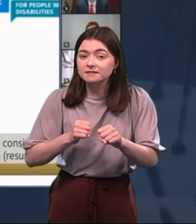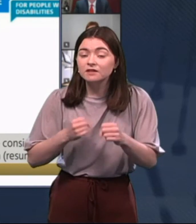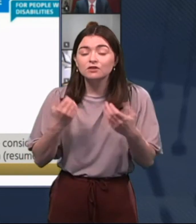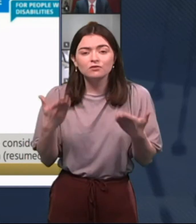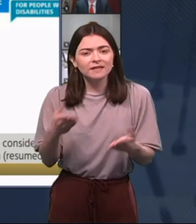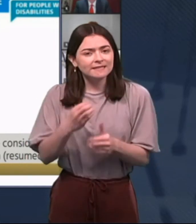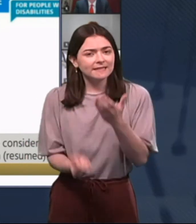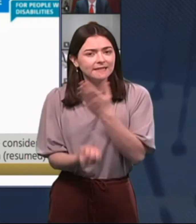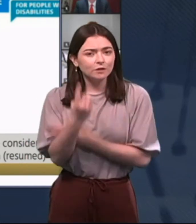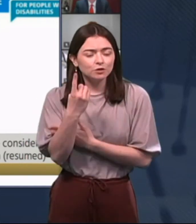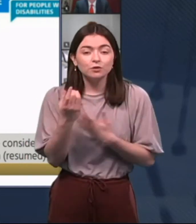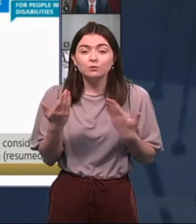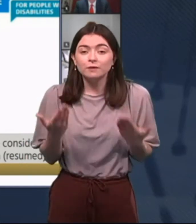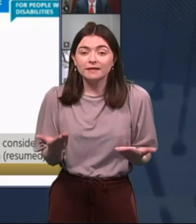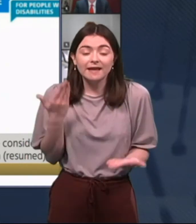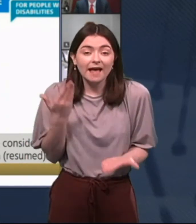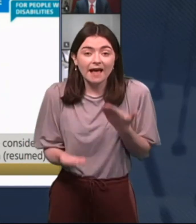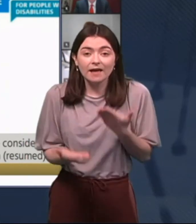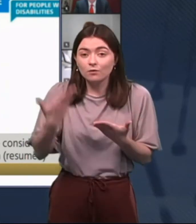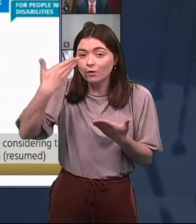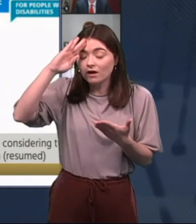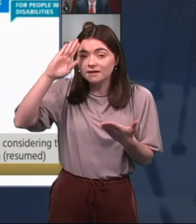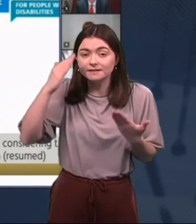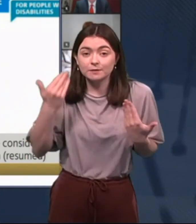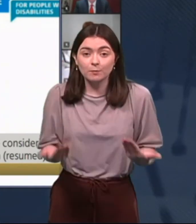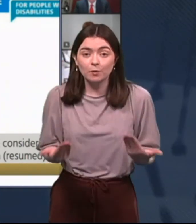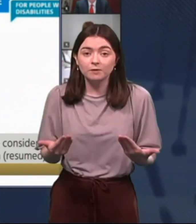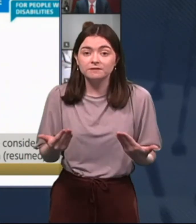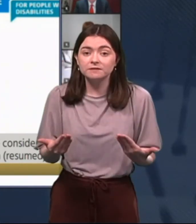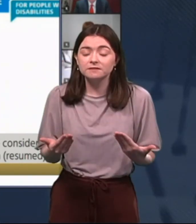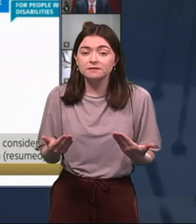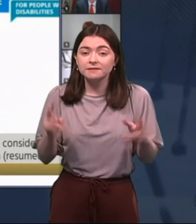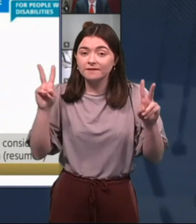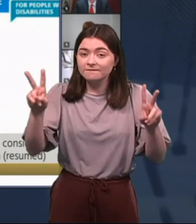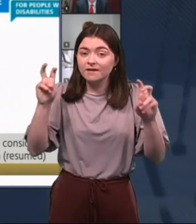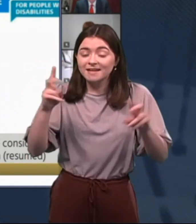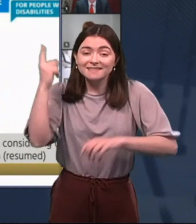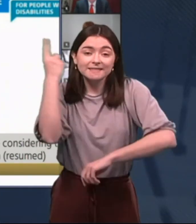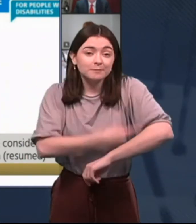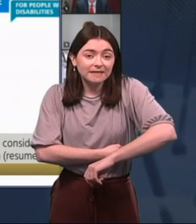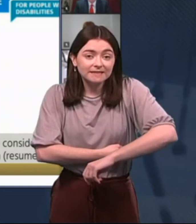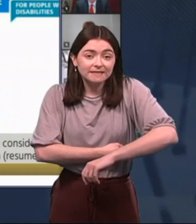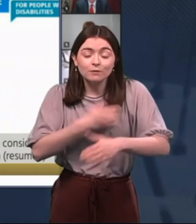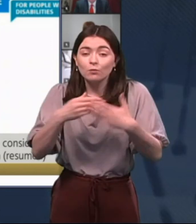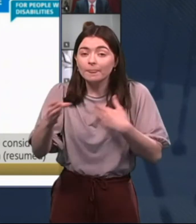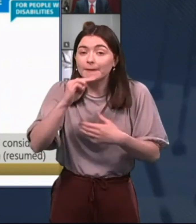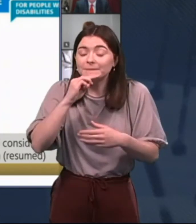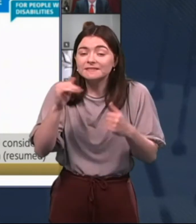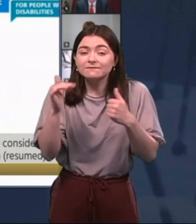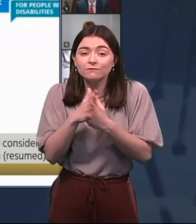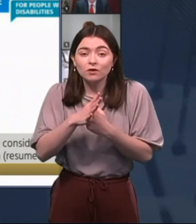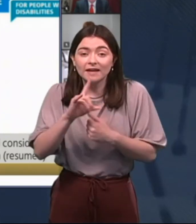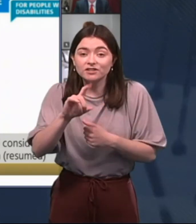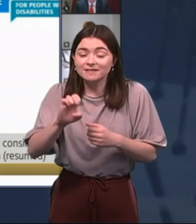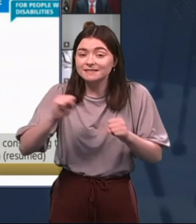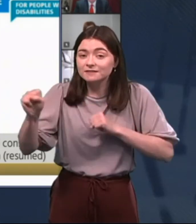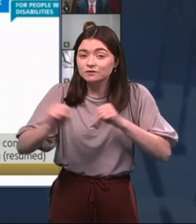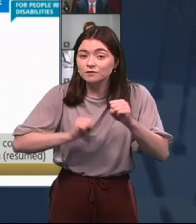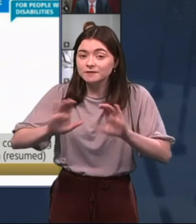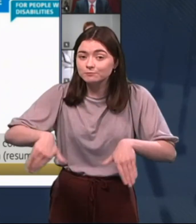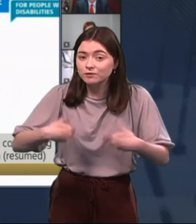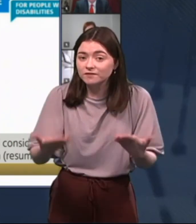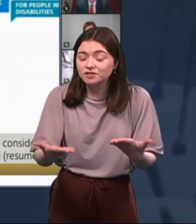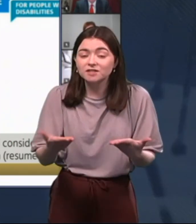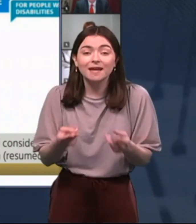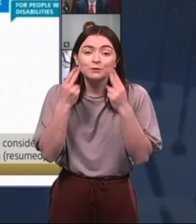distinct issue in how Ireland currently defines disability with regard to HSE service provision,